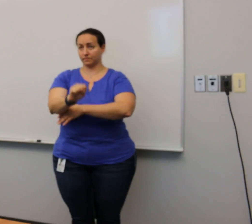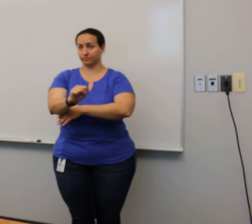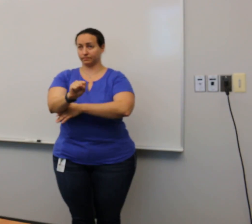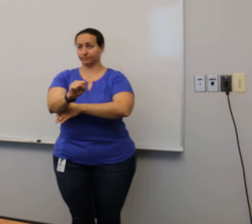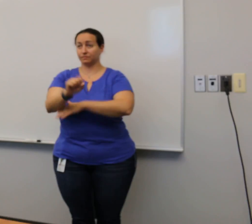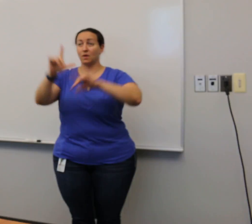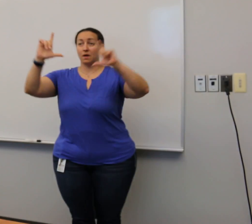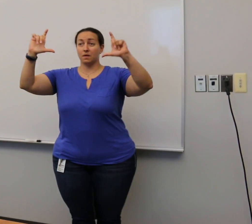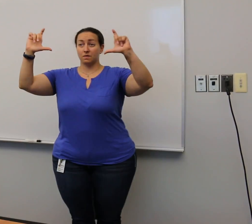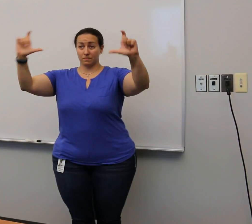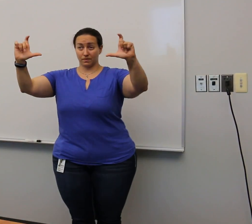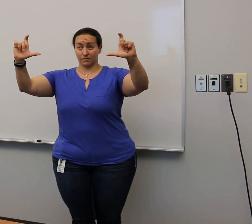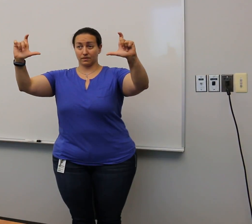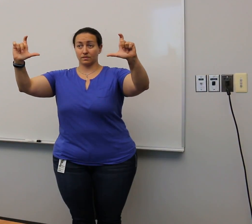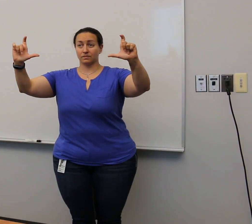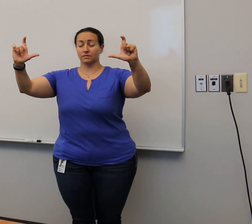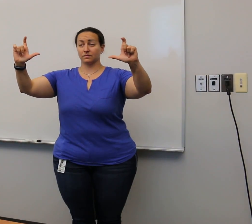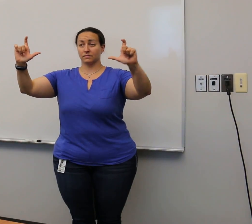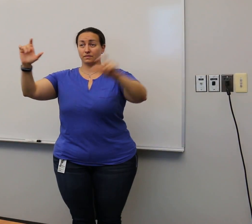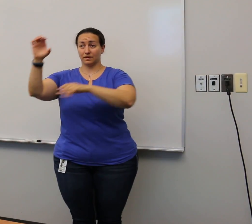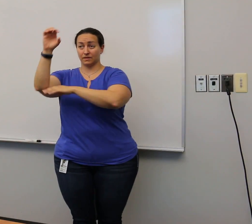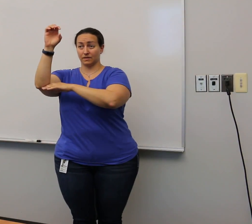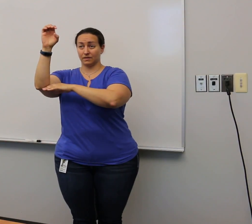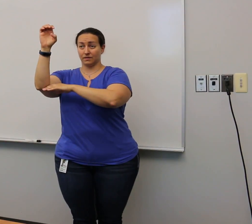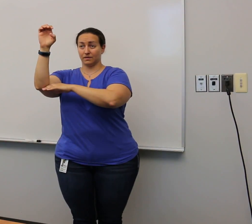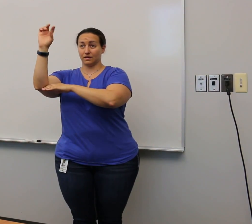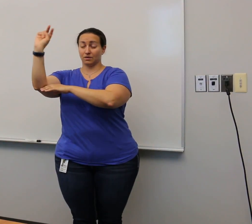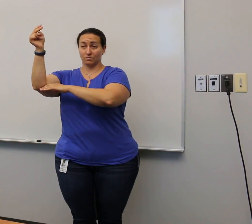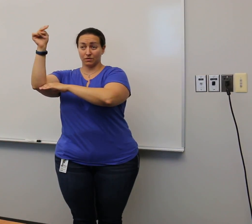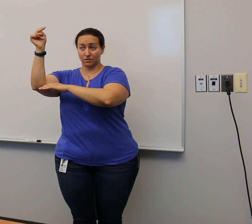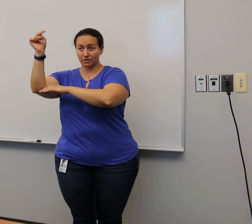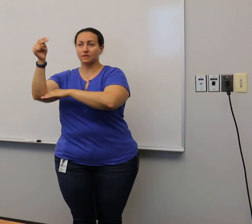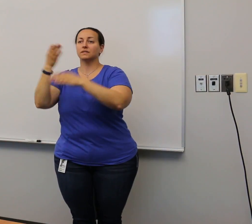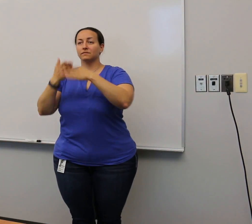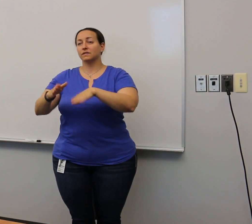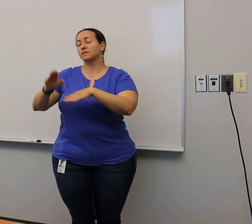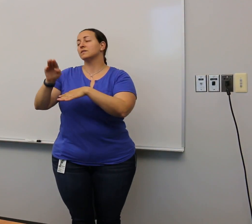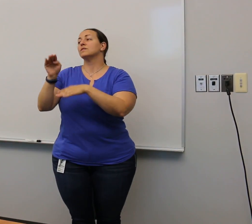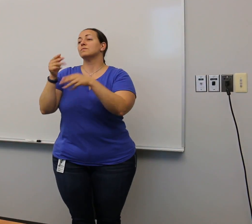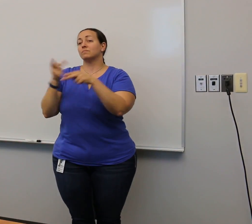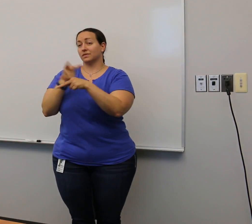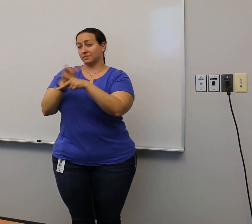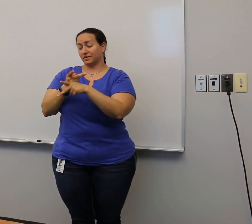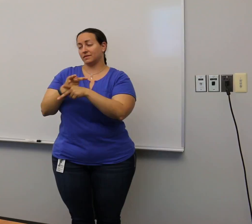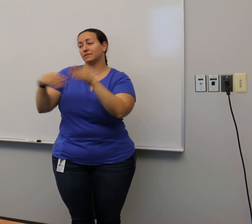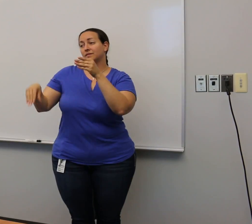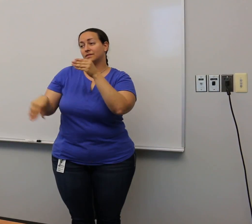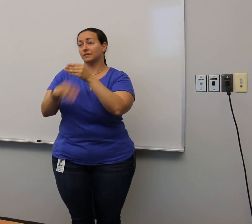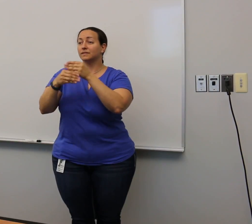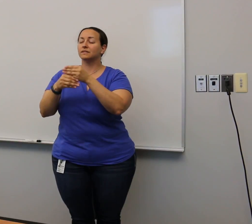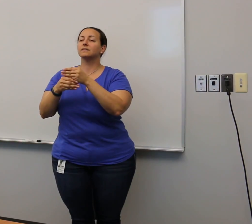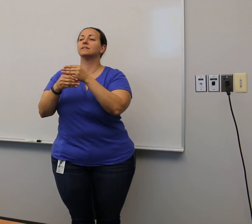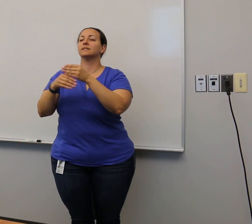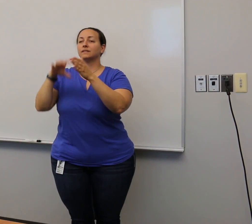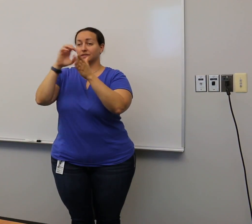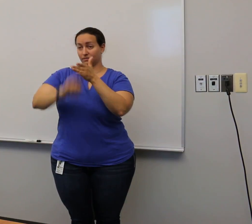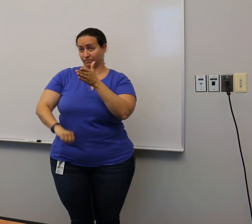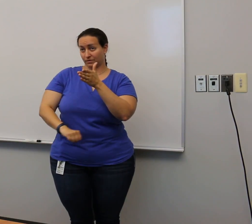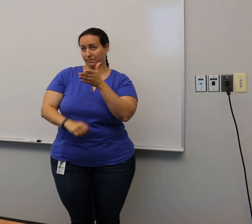divide, multiply, add, and subtract. BEDMAS tells you the order you should perform operations in, starting with brackets